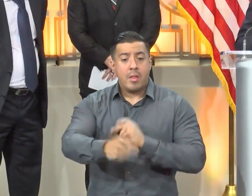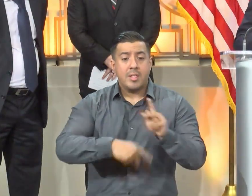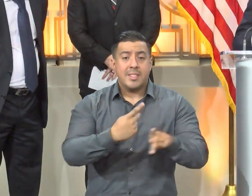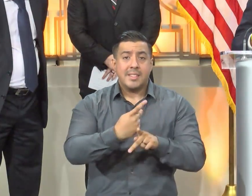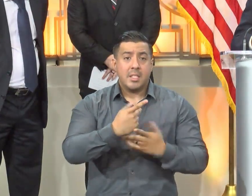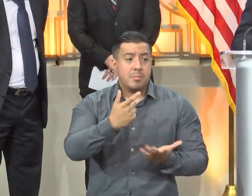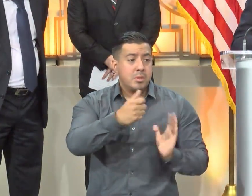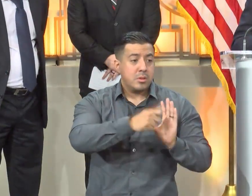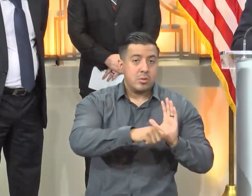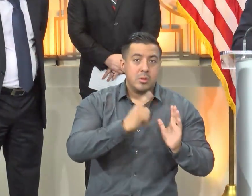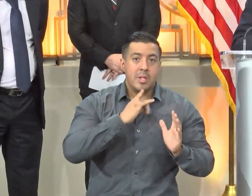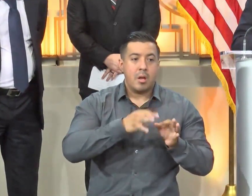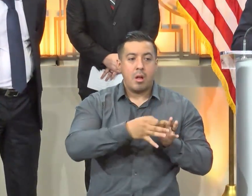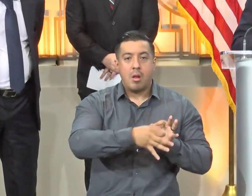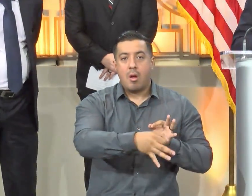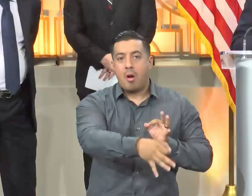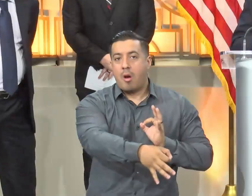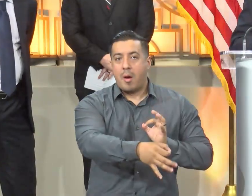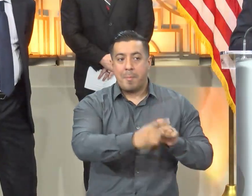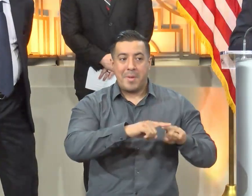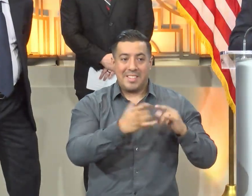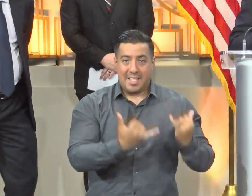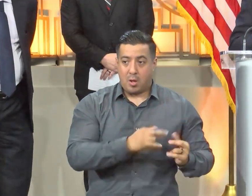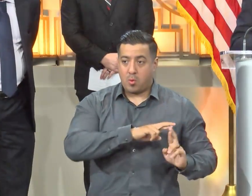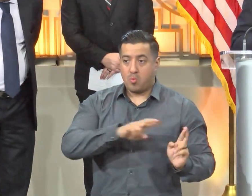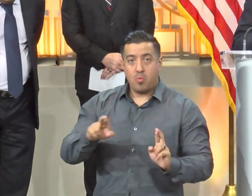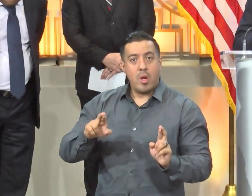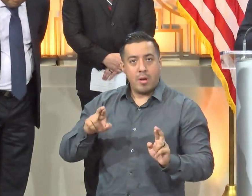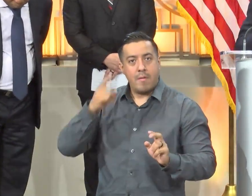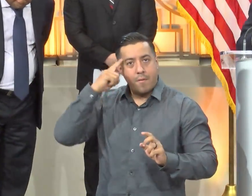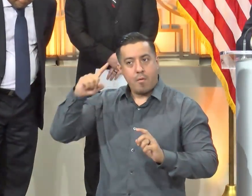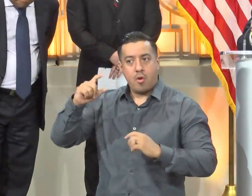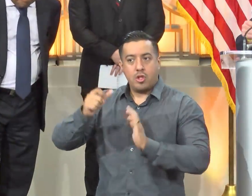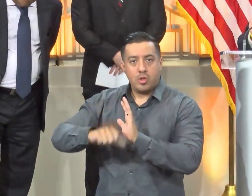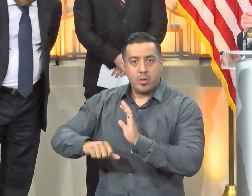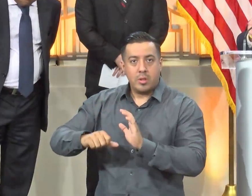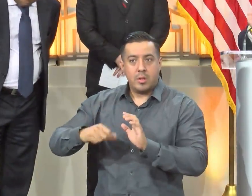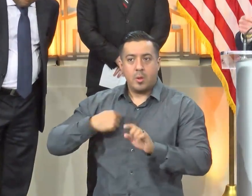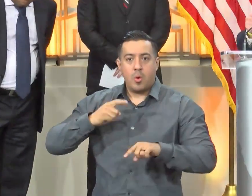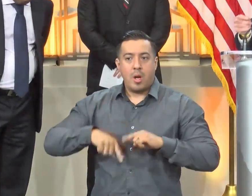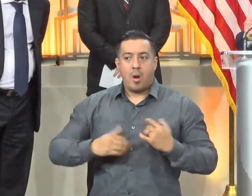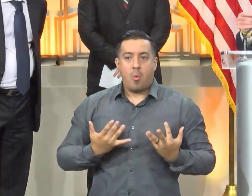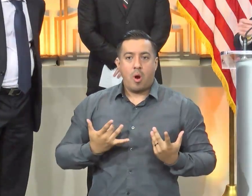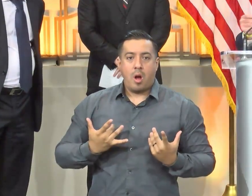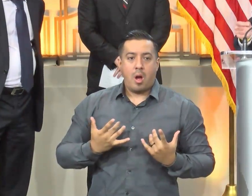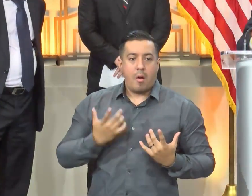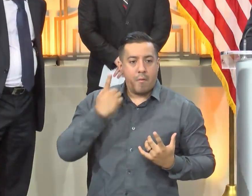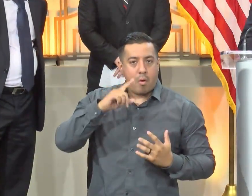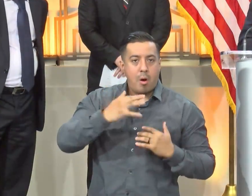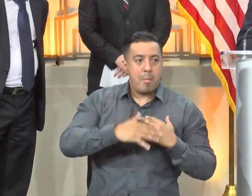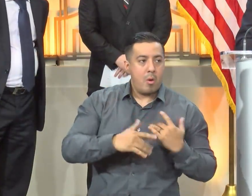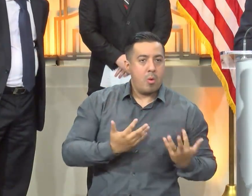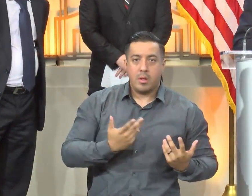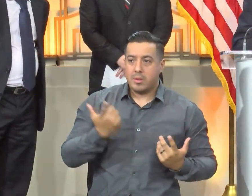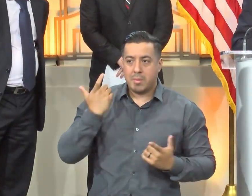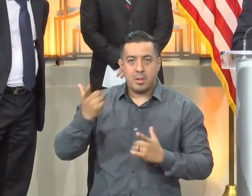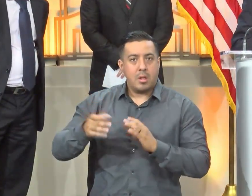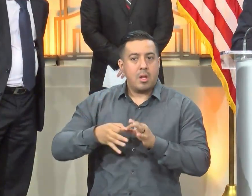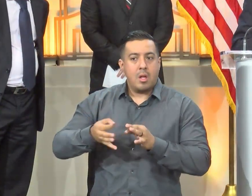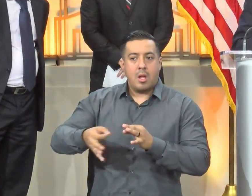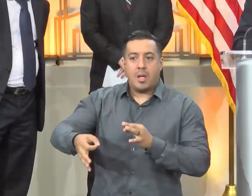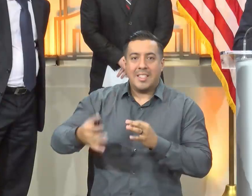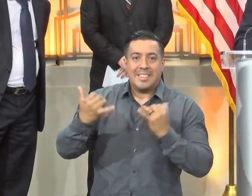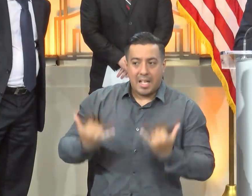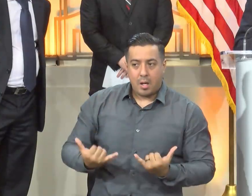and the problems are a little bit bigger now, and the need for blood, the need is now. We cannot wait for those folks. They cannot wait much longer, right? They've already waited as long as they